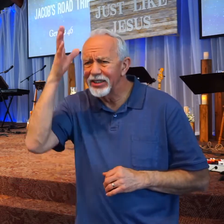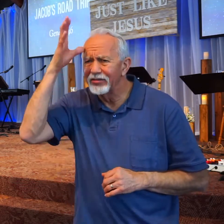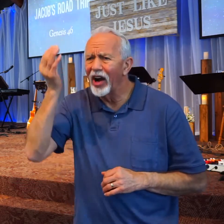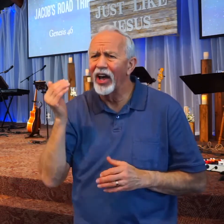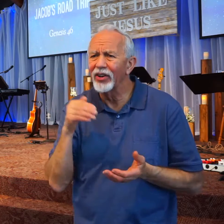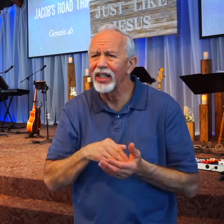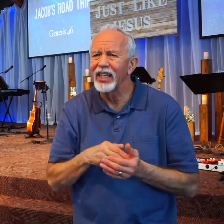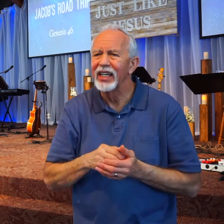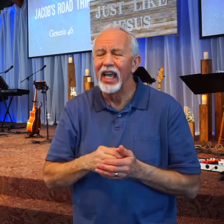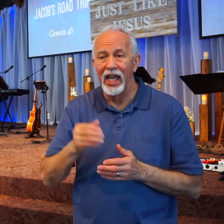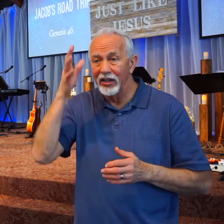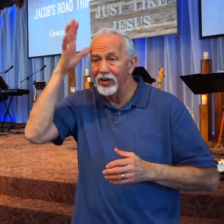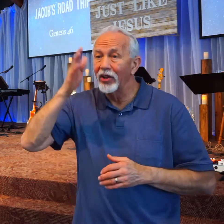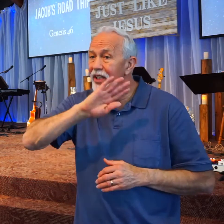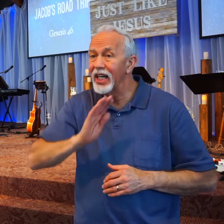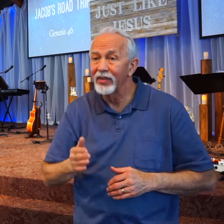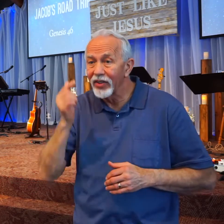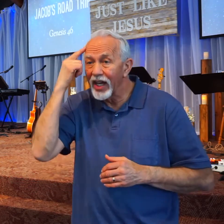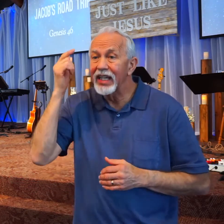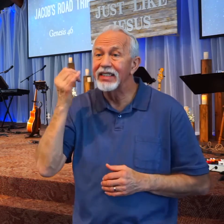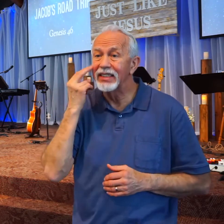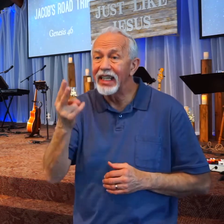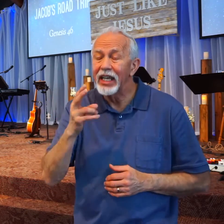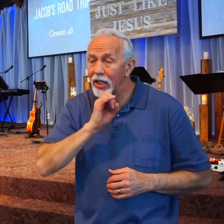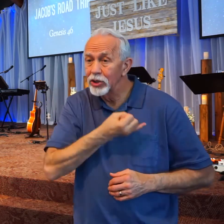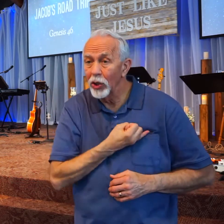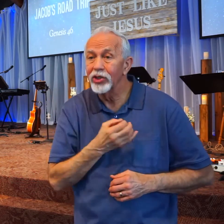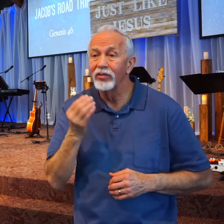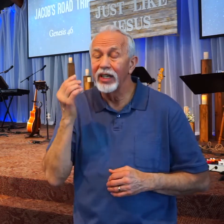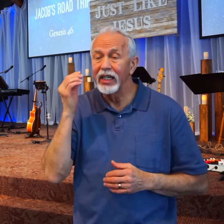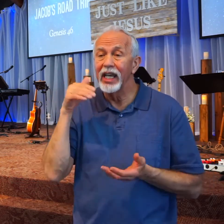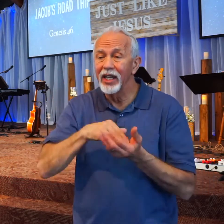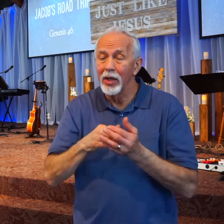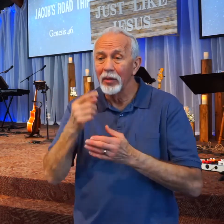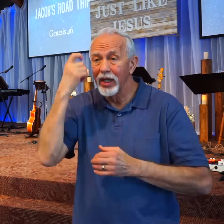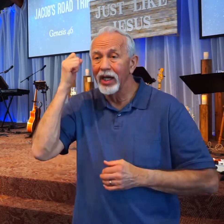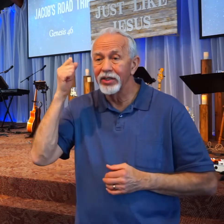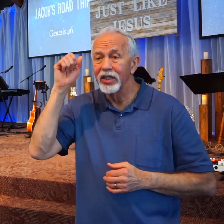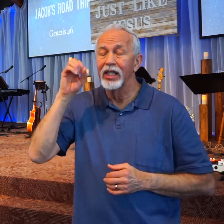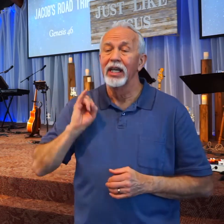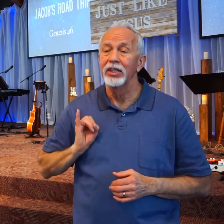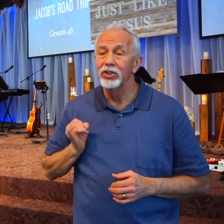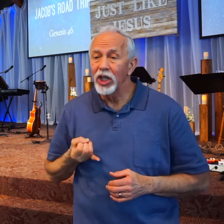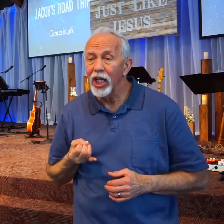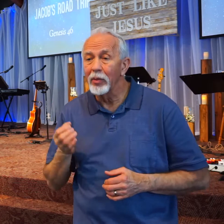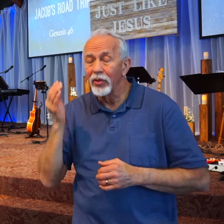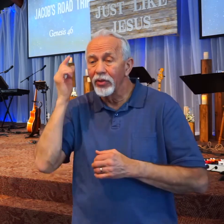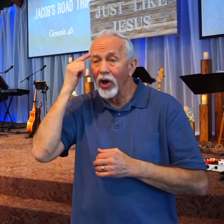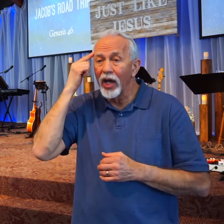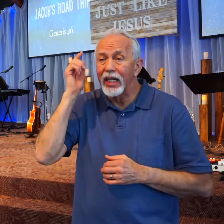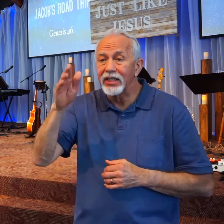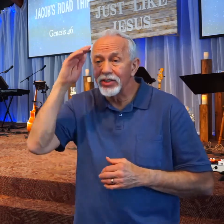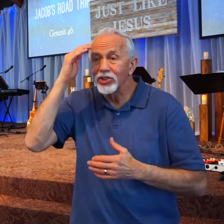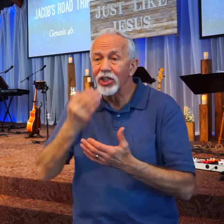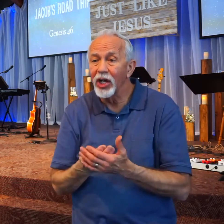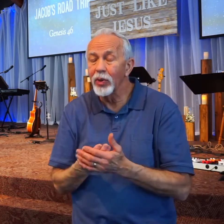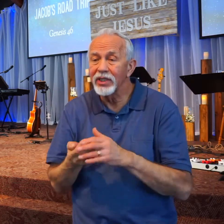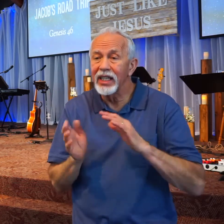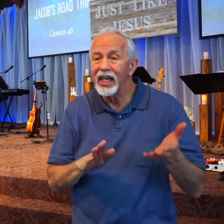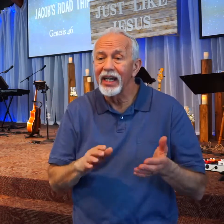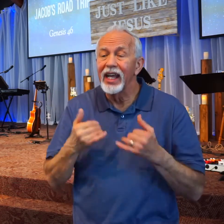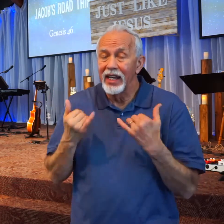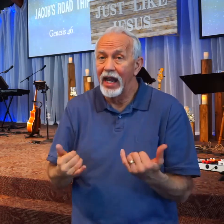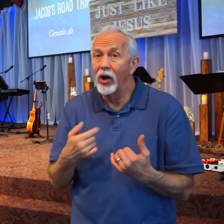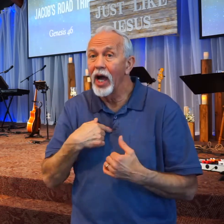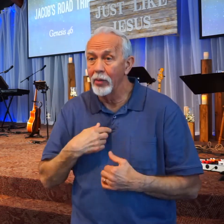father never thought he would see him again either, because he believed he was dead. That's what he had been told. And now seeing him, he said, "I am ready